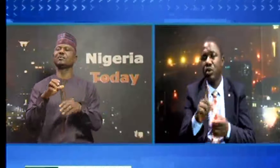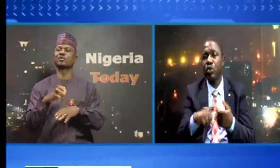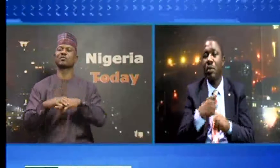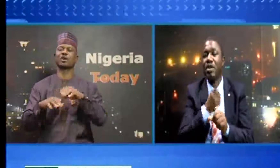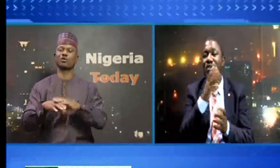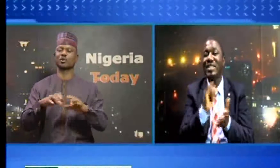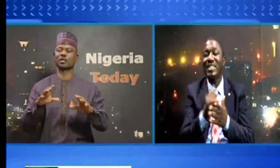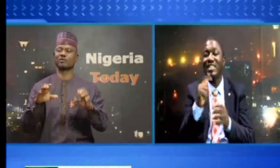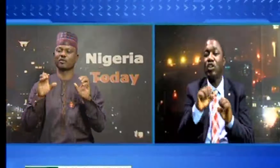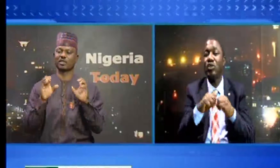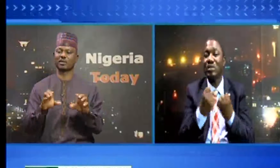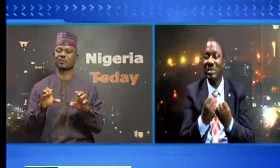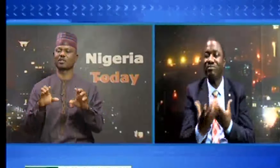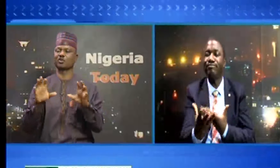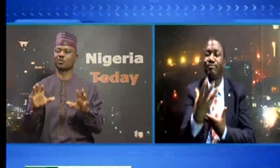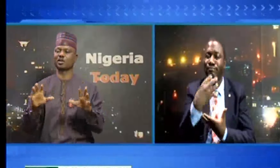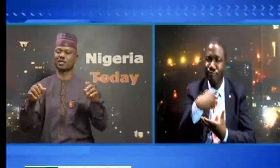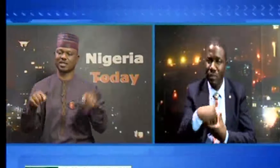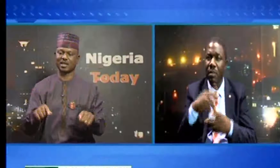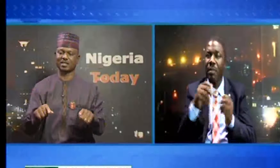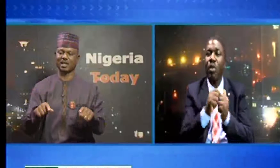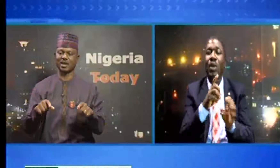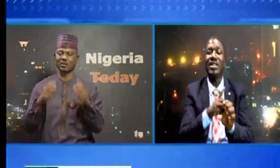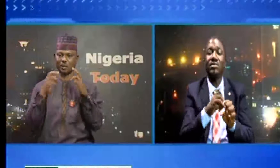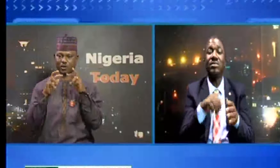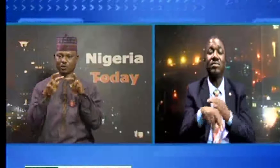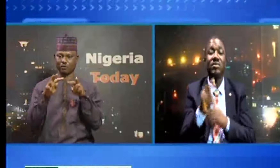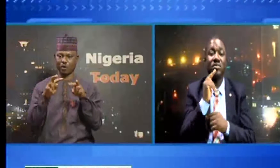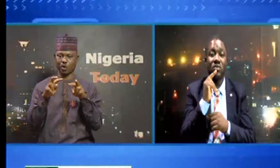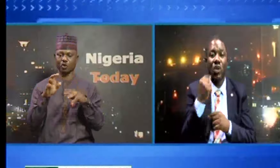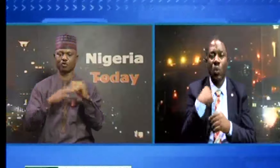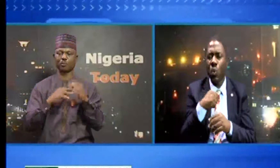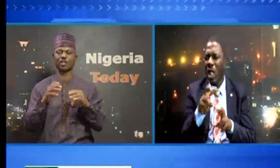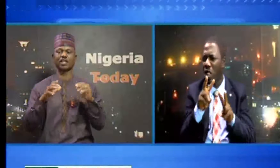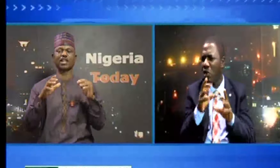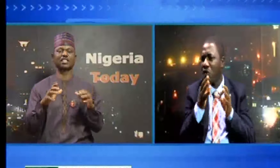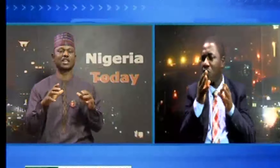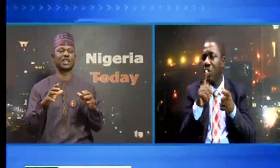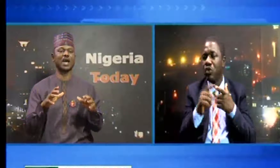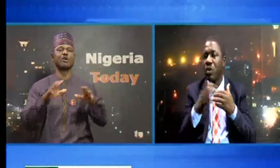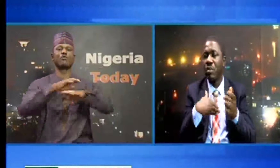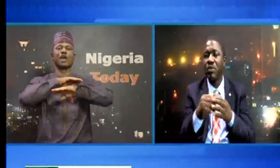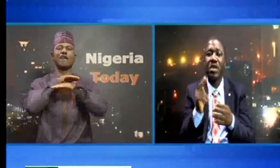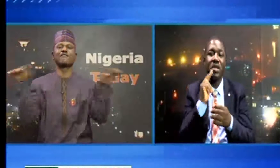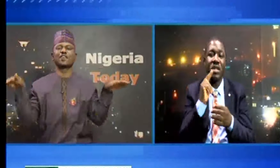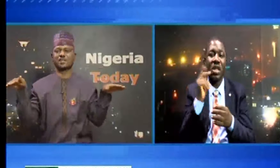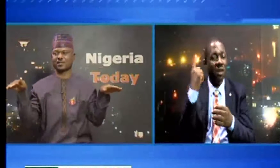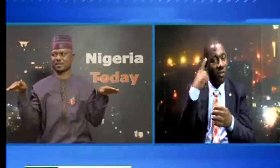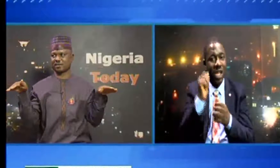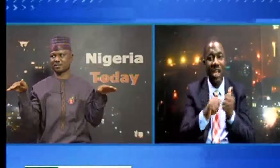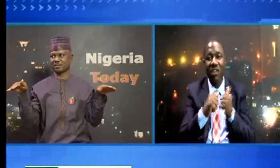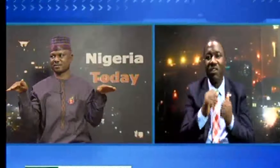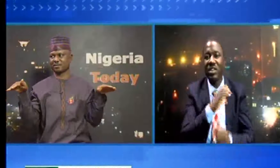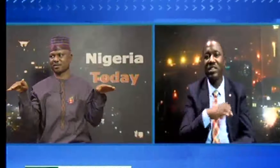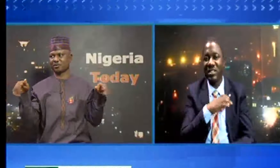society becomes accommodative of the disability community in Nigeria. We are looking forward to building a Nigeria for every